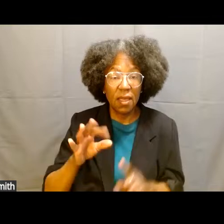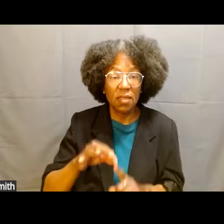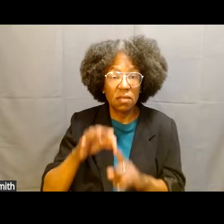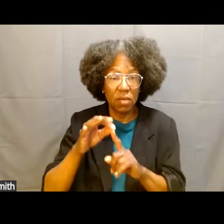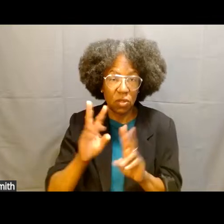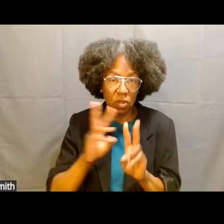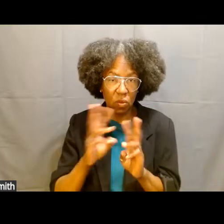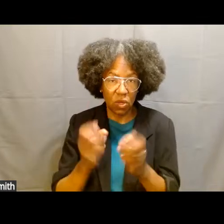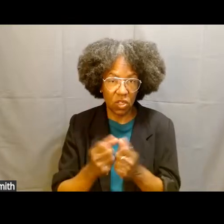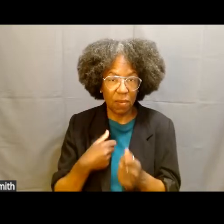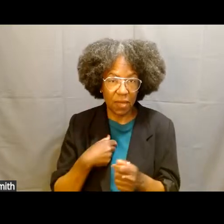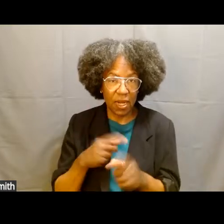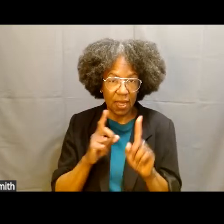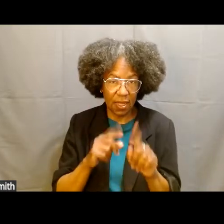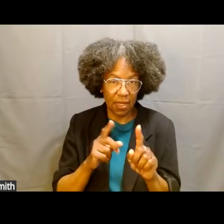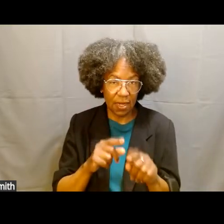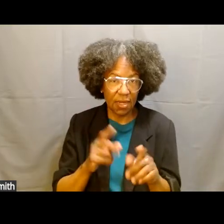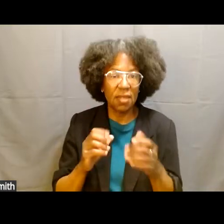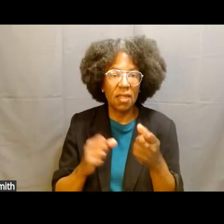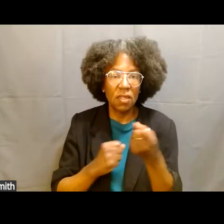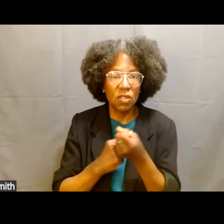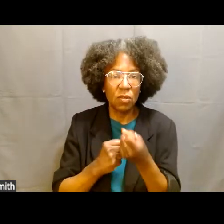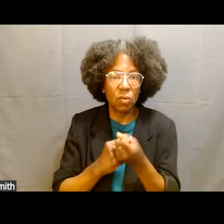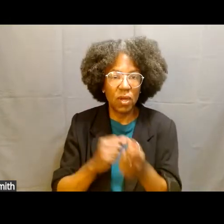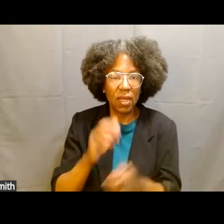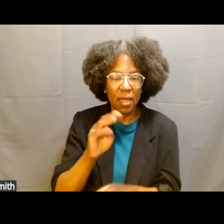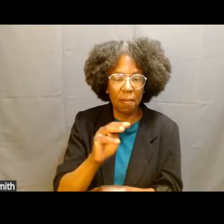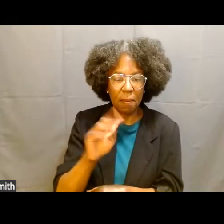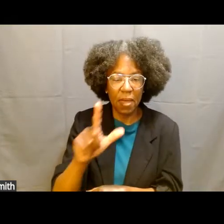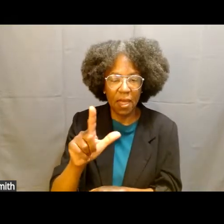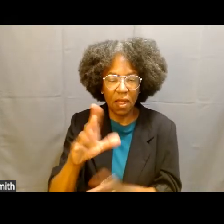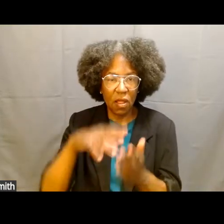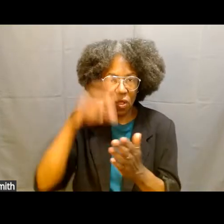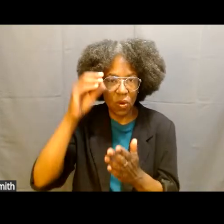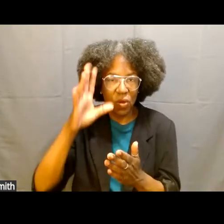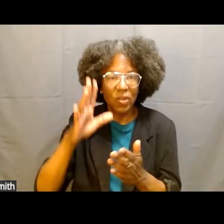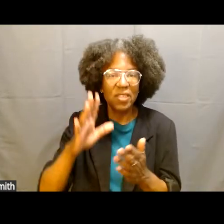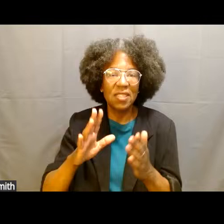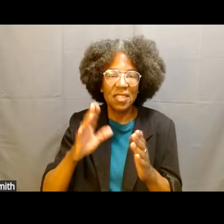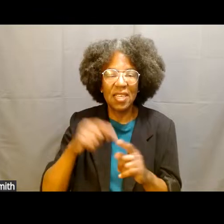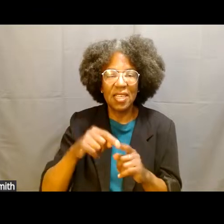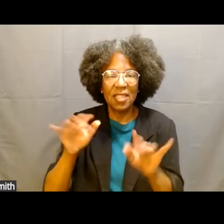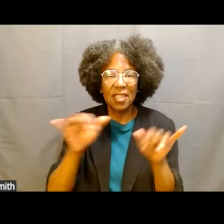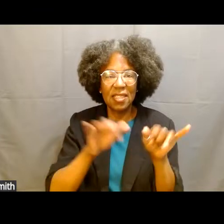attended about supporting ML learners in the standard classrooms.